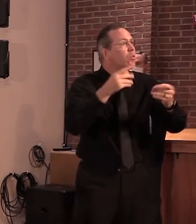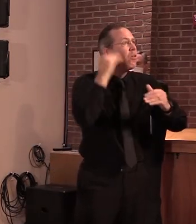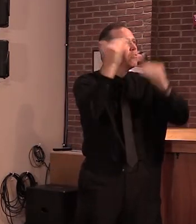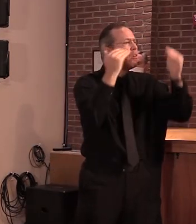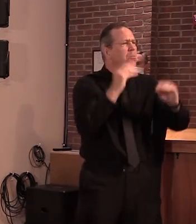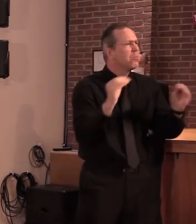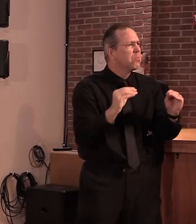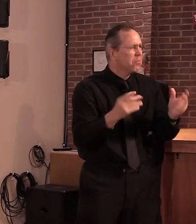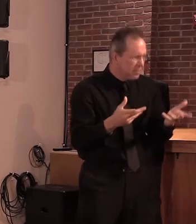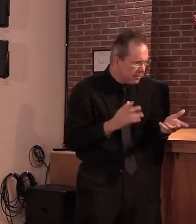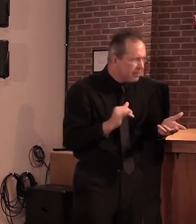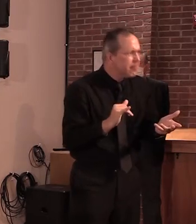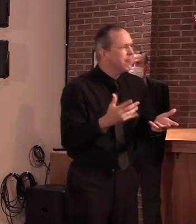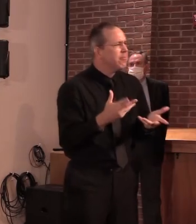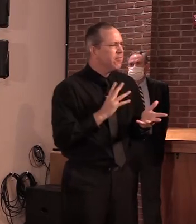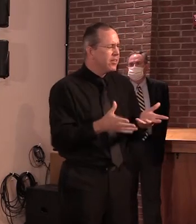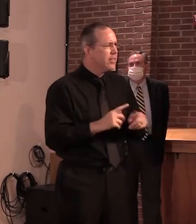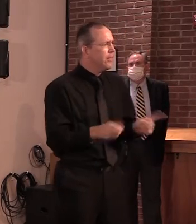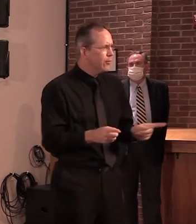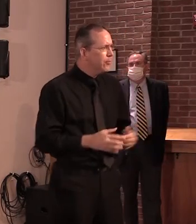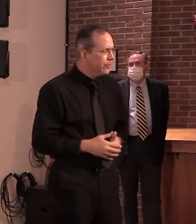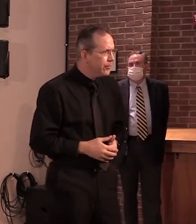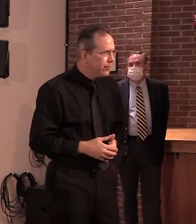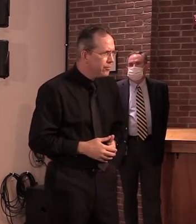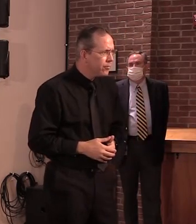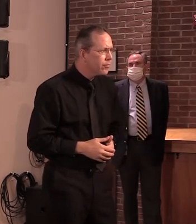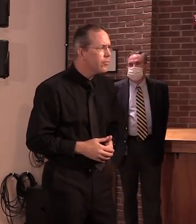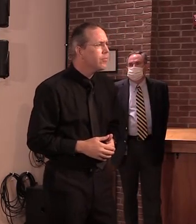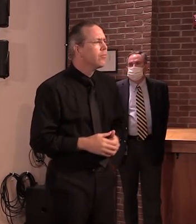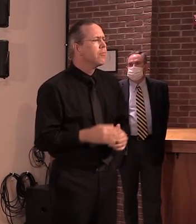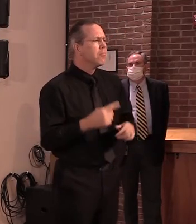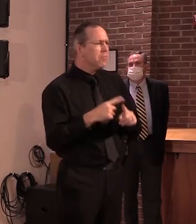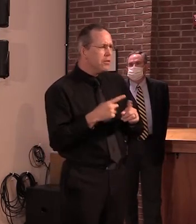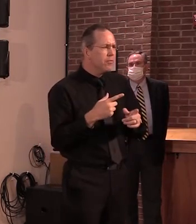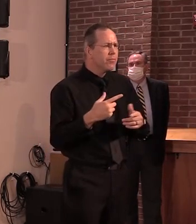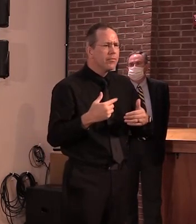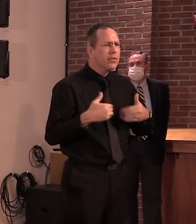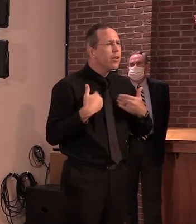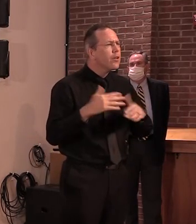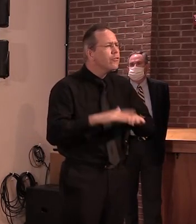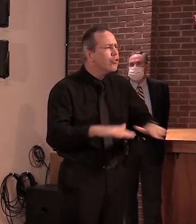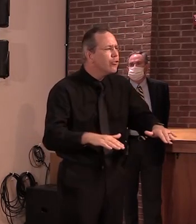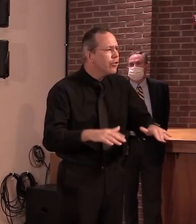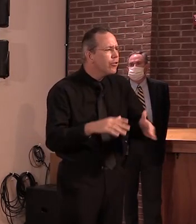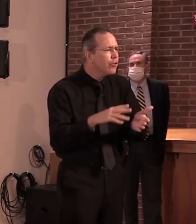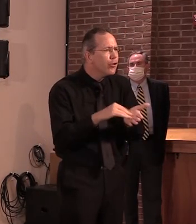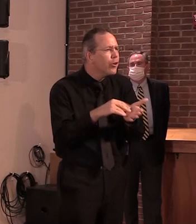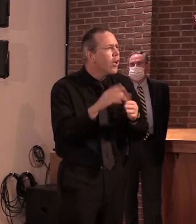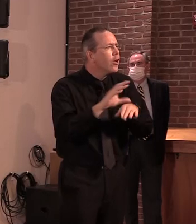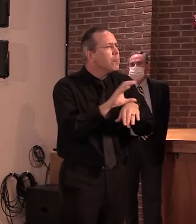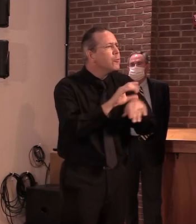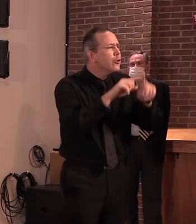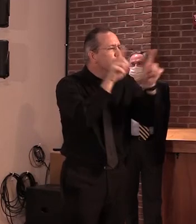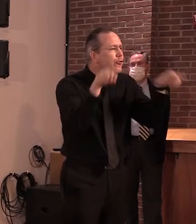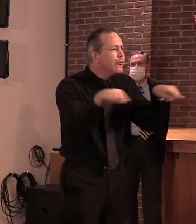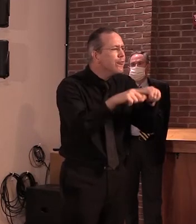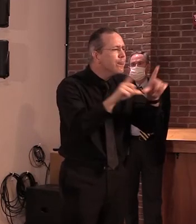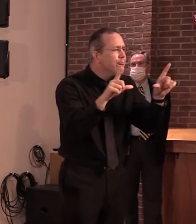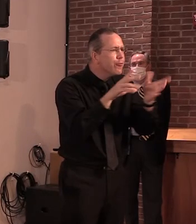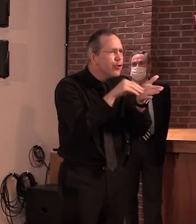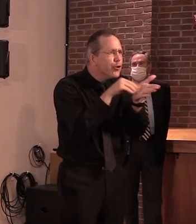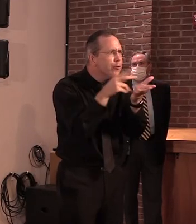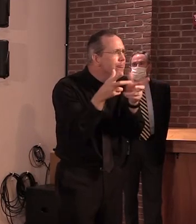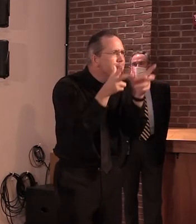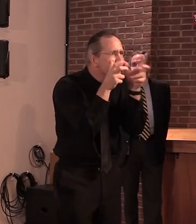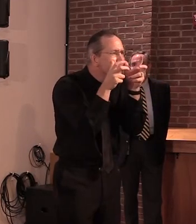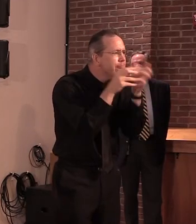same population that struggles the most with remote learning makes prioritizing in-person education for our youngest